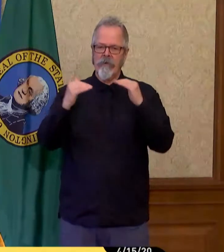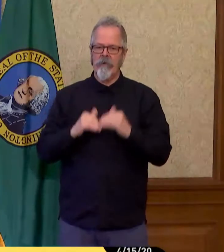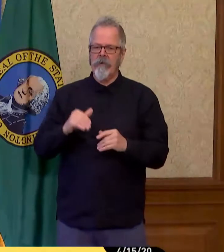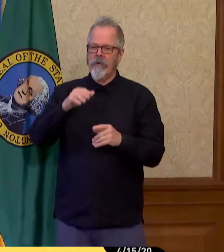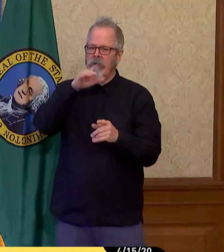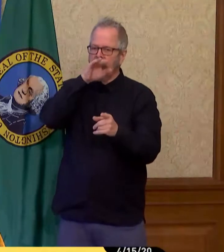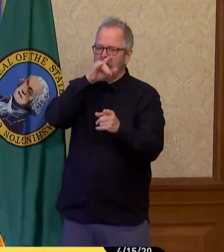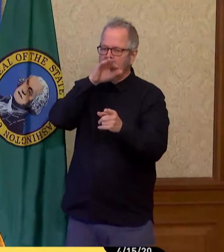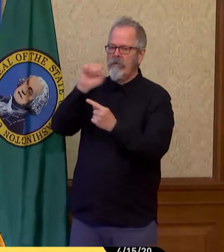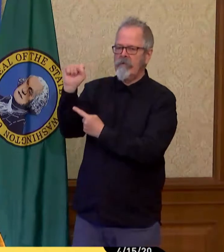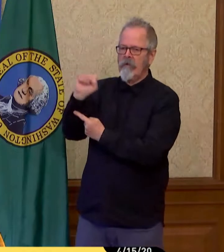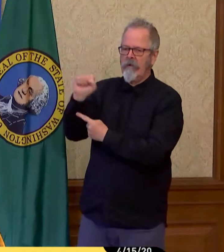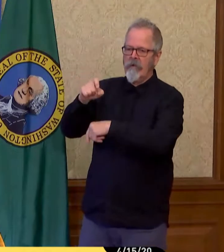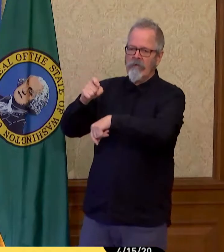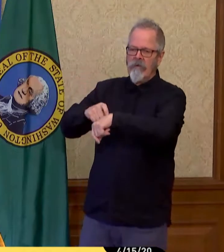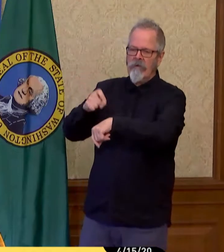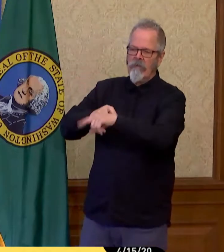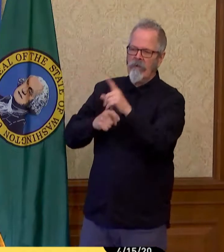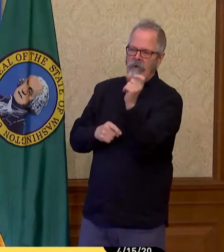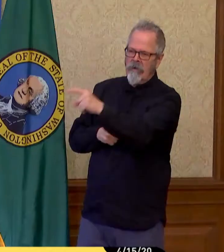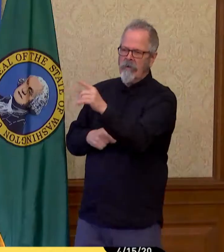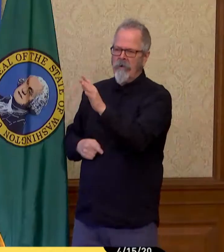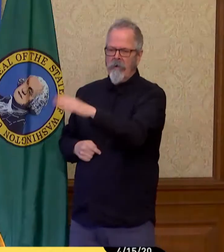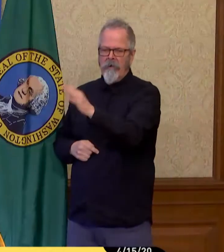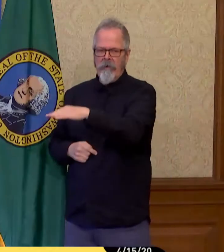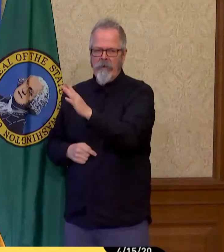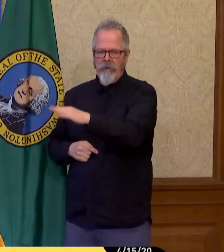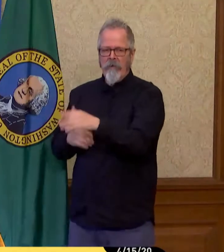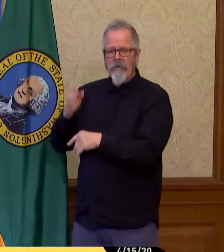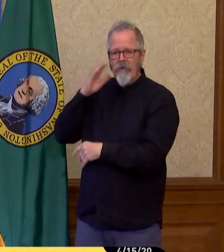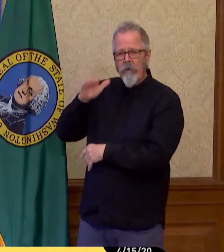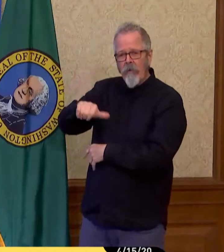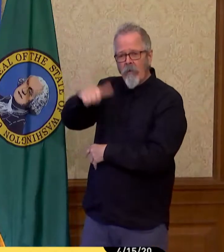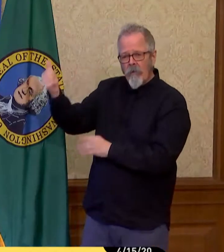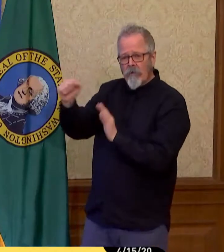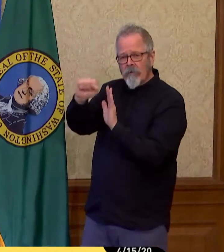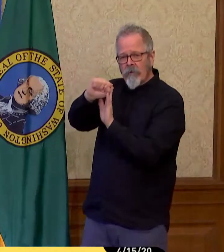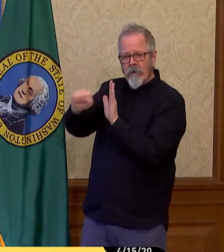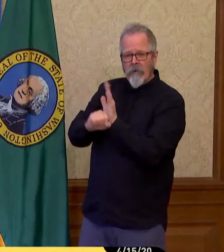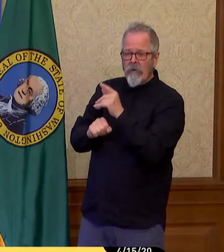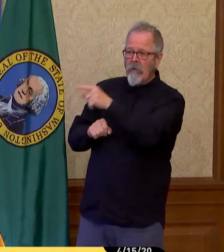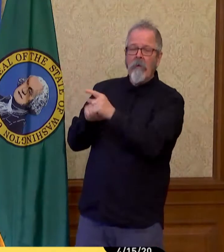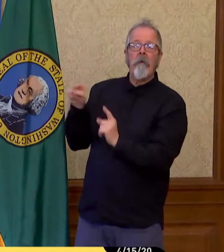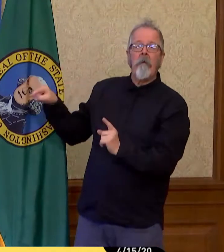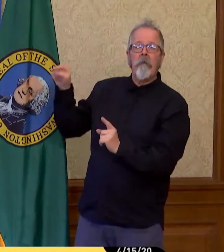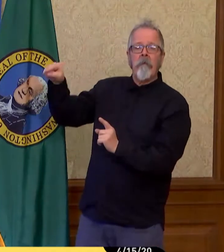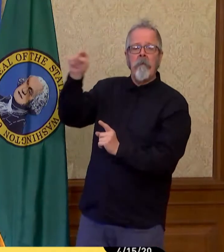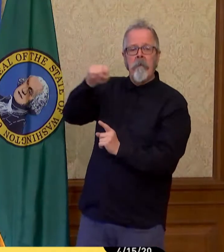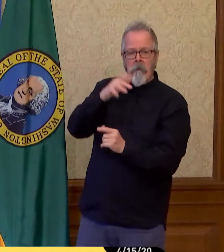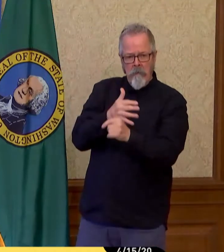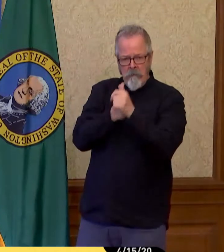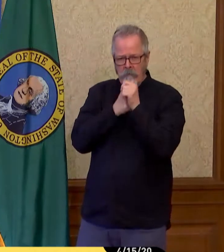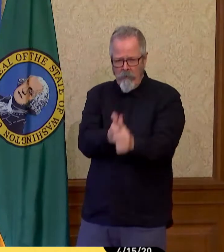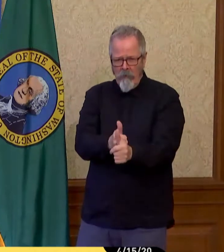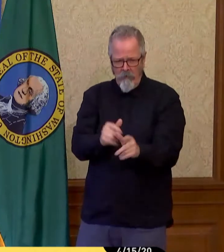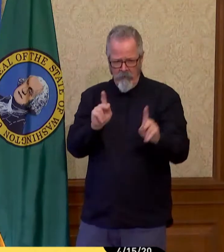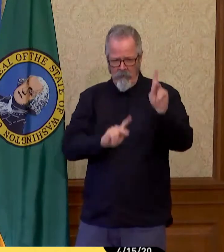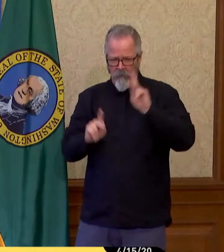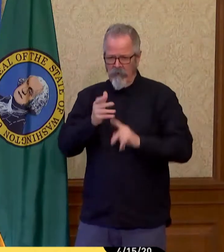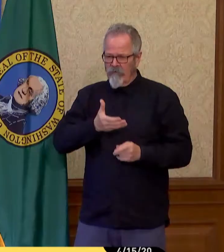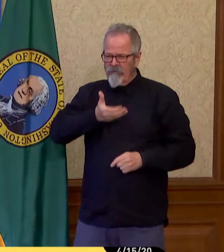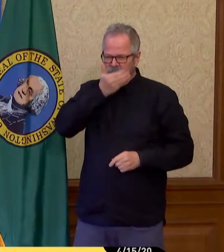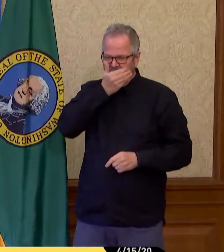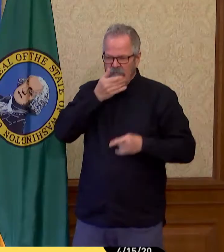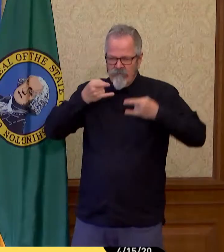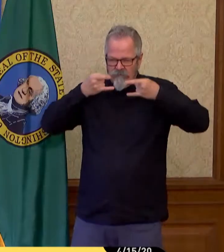to require people to wear masks when they're outside and can't social distance, or when they're in grocery stores. I believe New Jersey and New